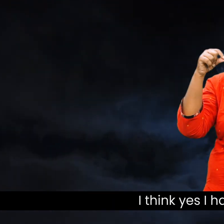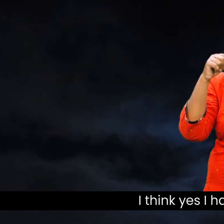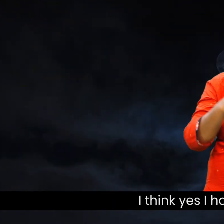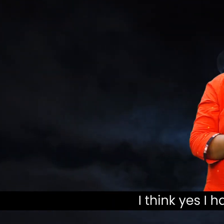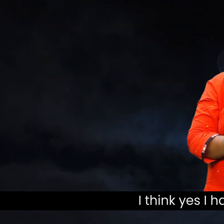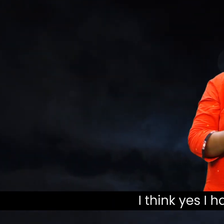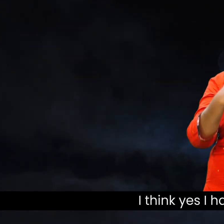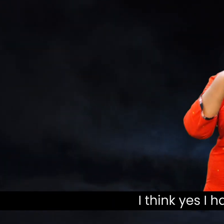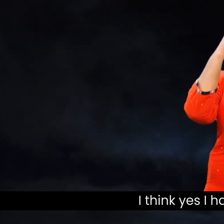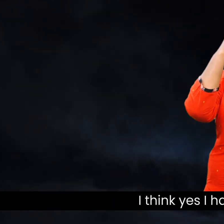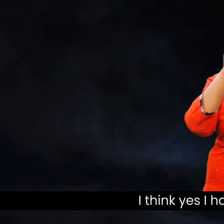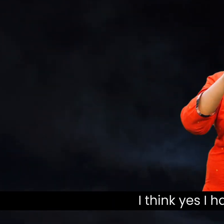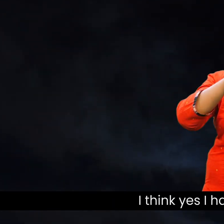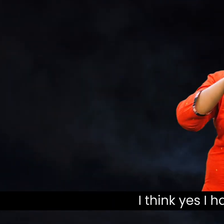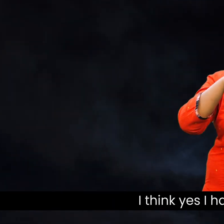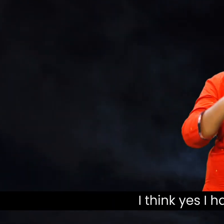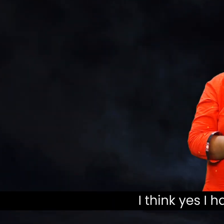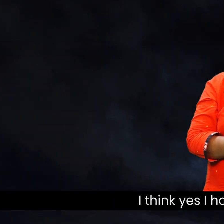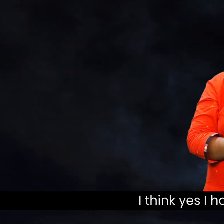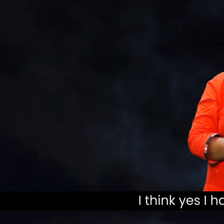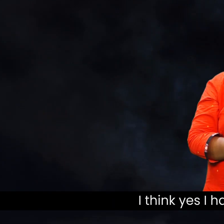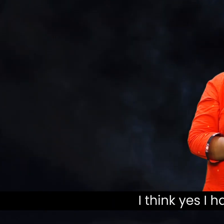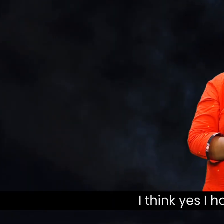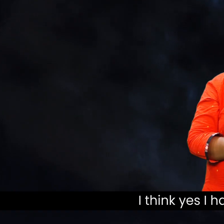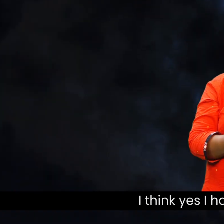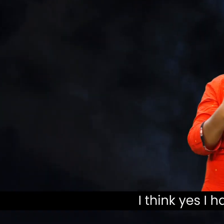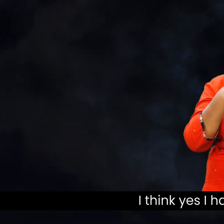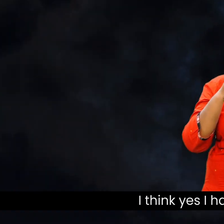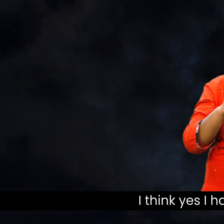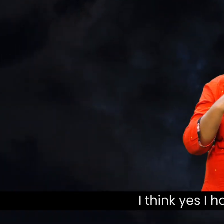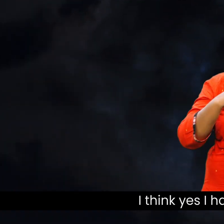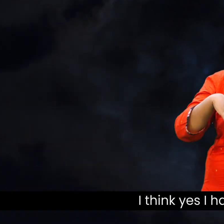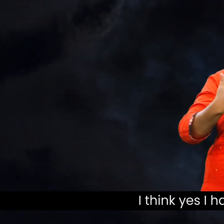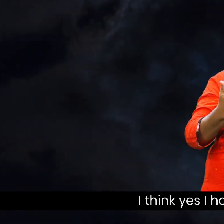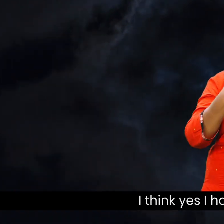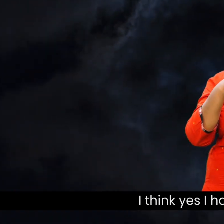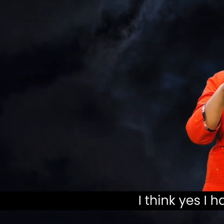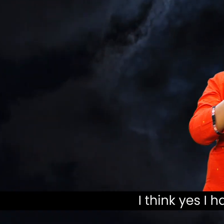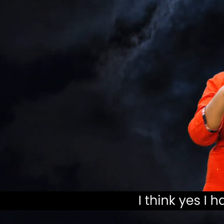I think yes. I have also observed the moon.